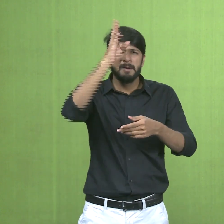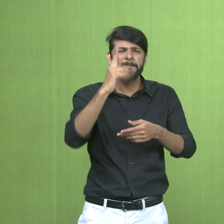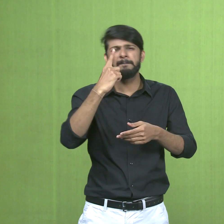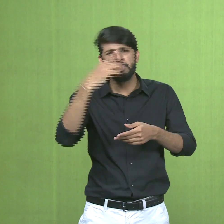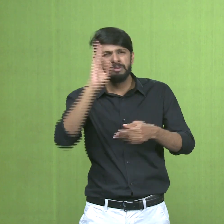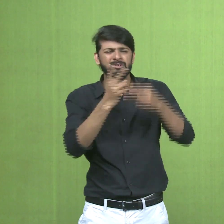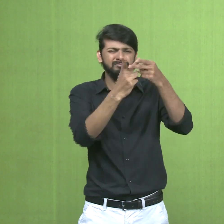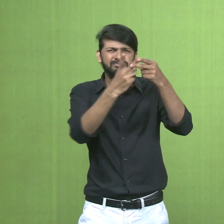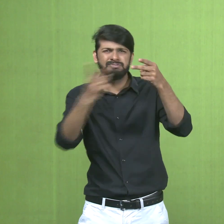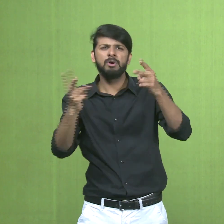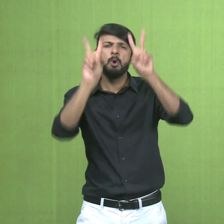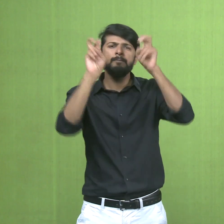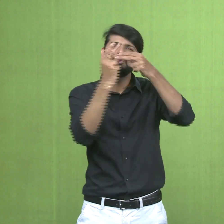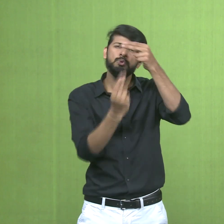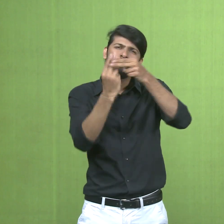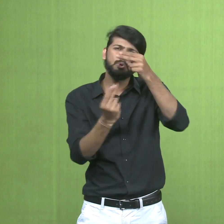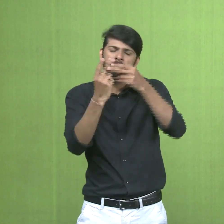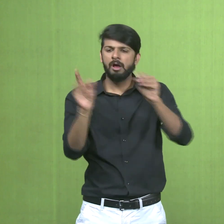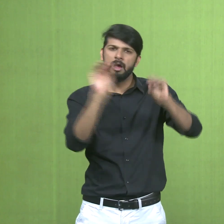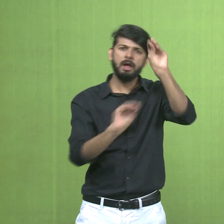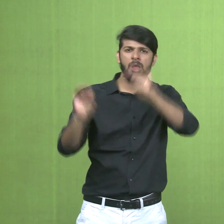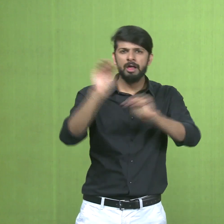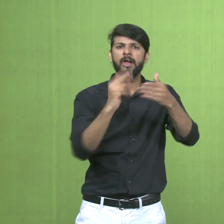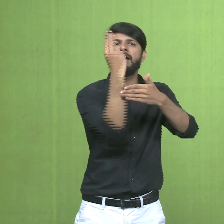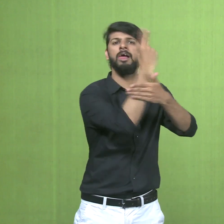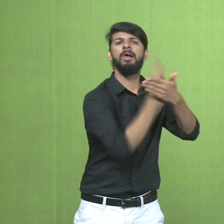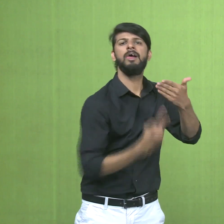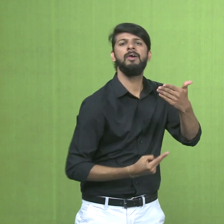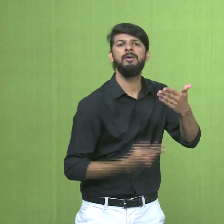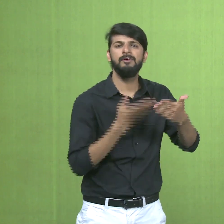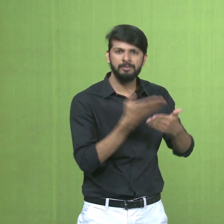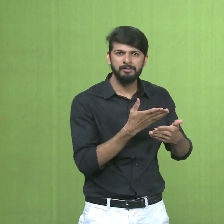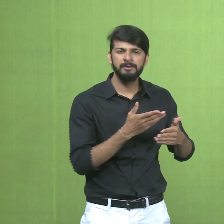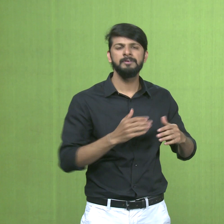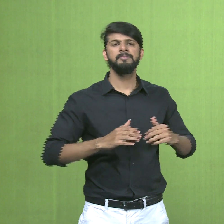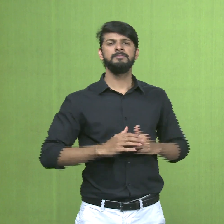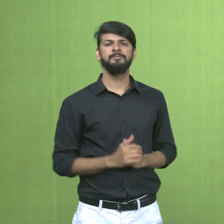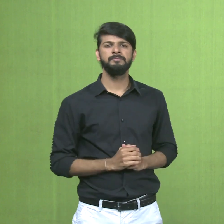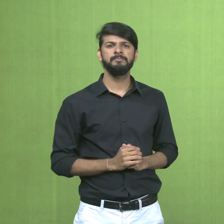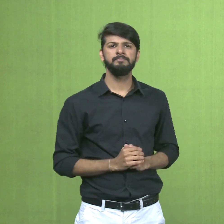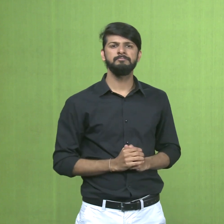And hence the support by the temples and the development of this style.